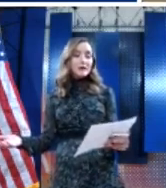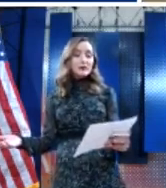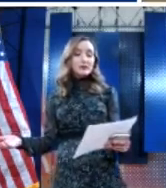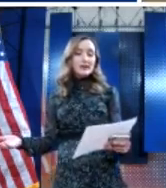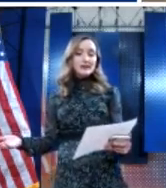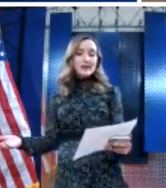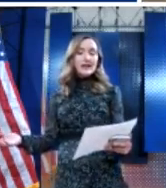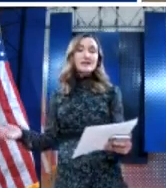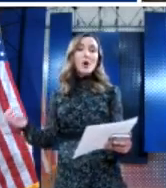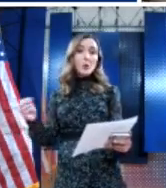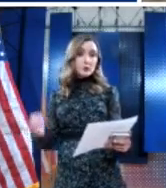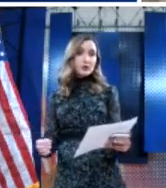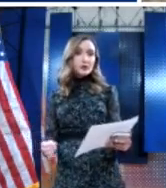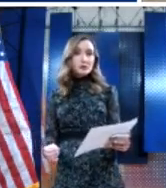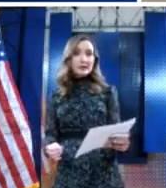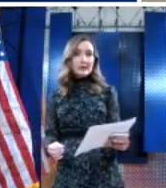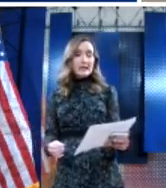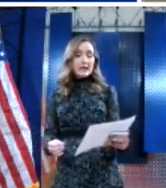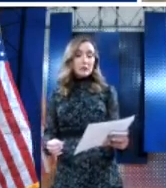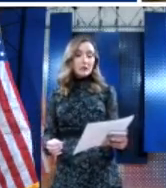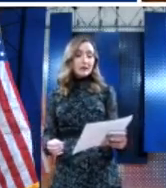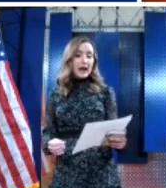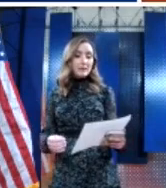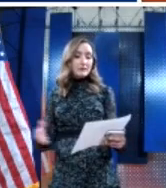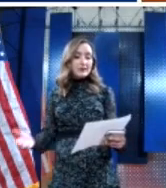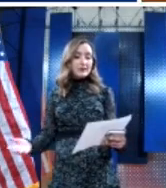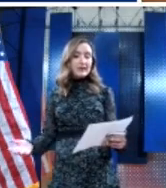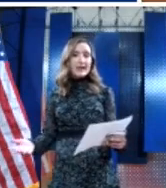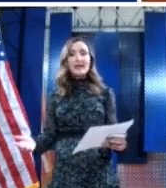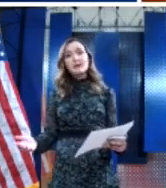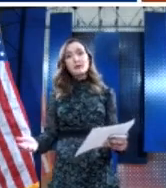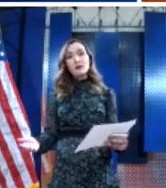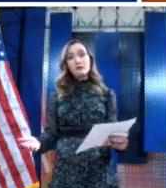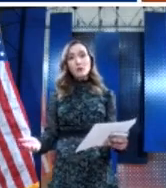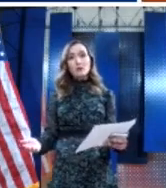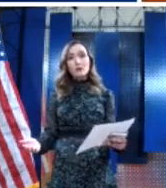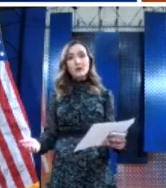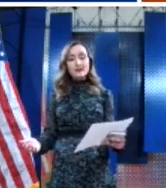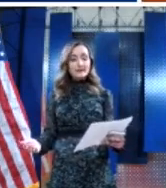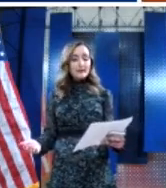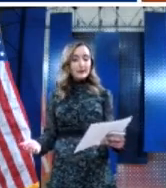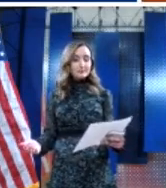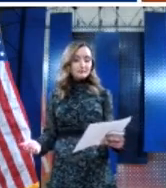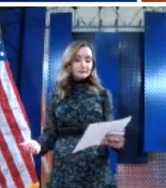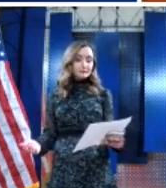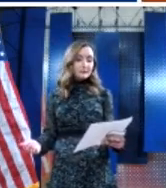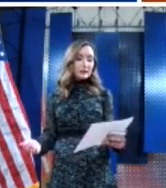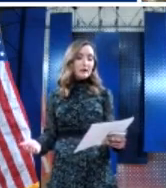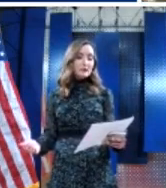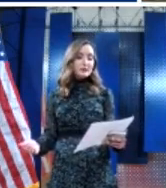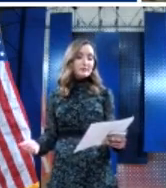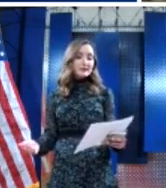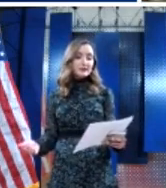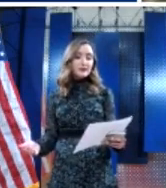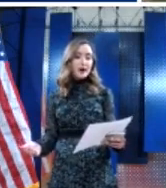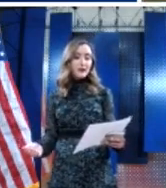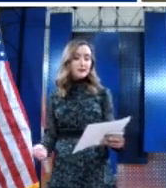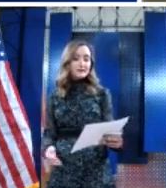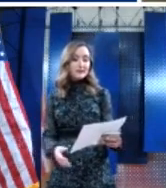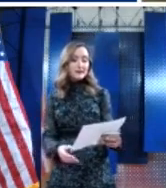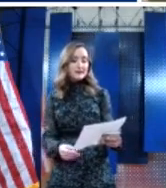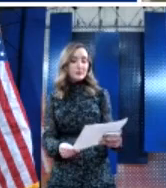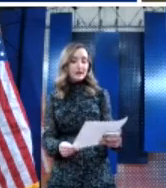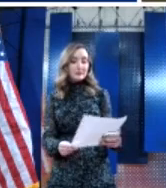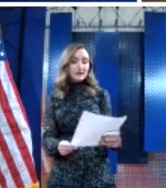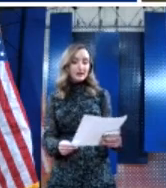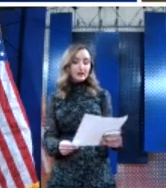Anthony Fauci says his own children will not be visiting him for Thanksgiving. Fauci's message follows